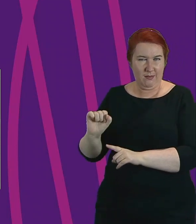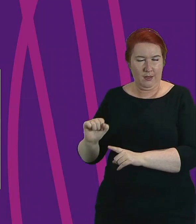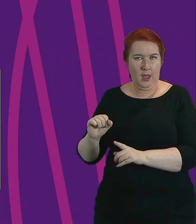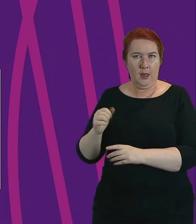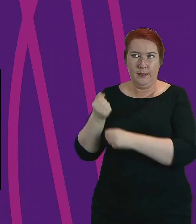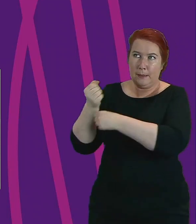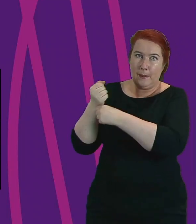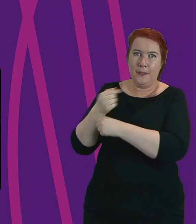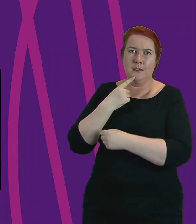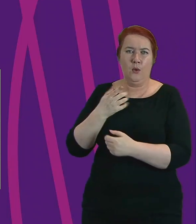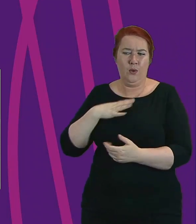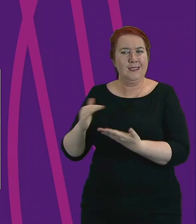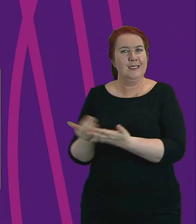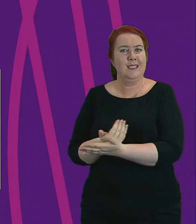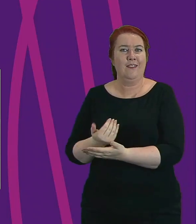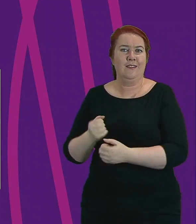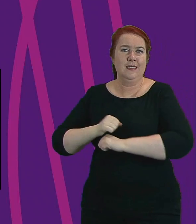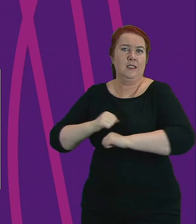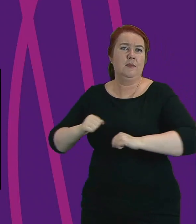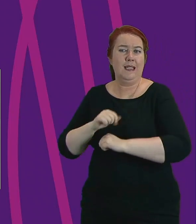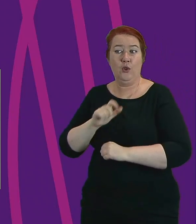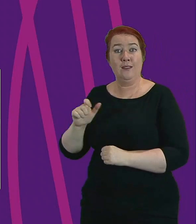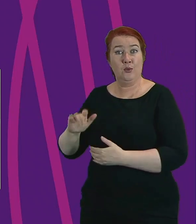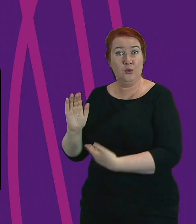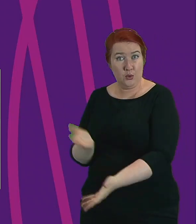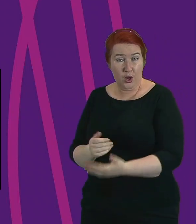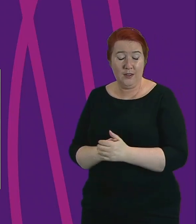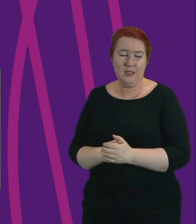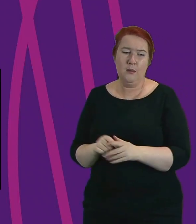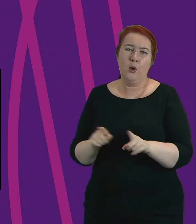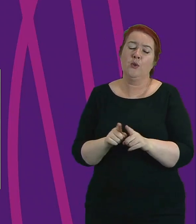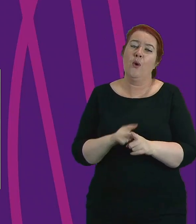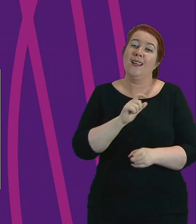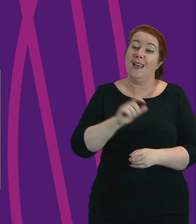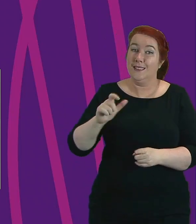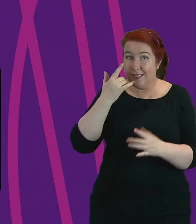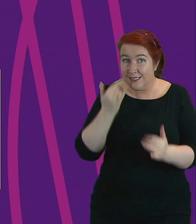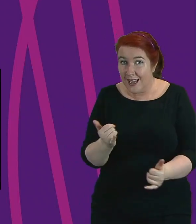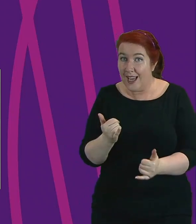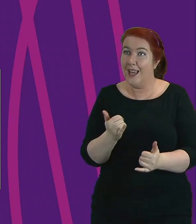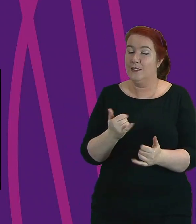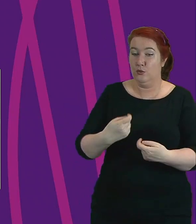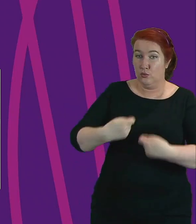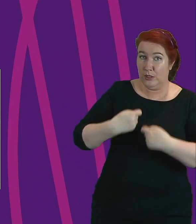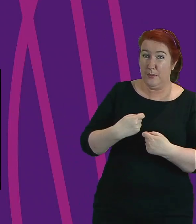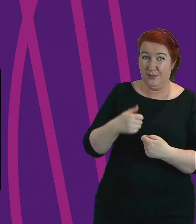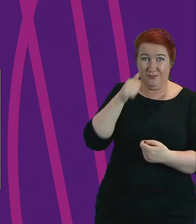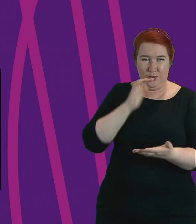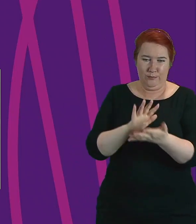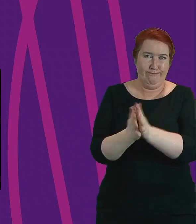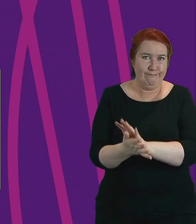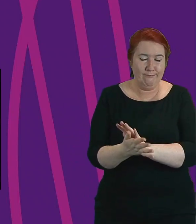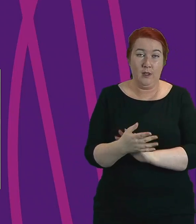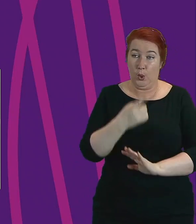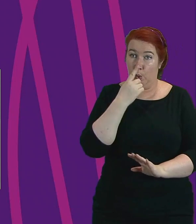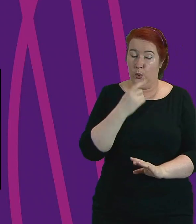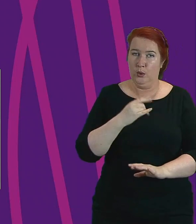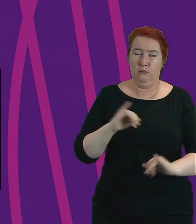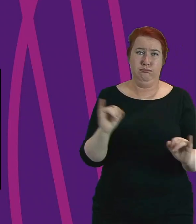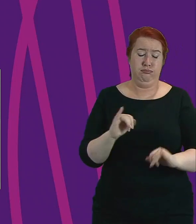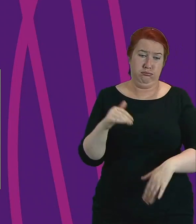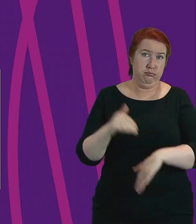Cancer Services. And the disruption to cancer testing and treatment, we know, could have potentially devastating results